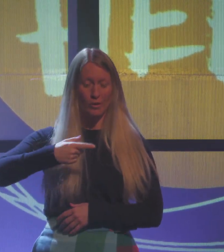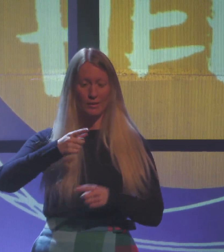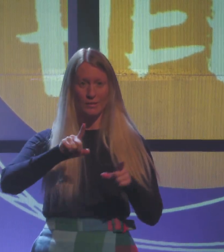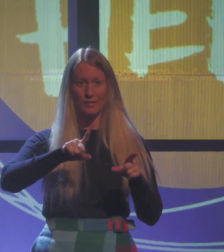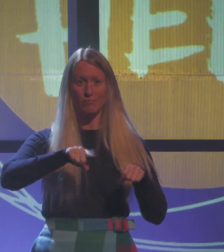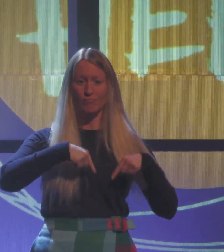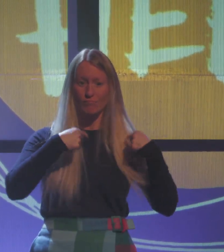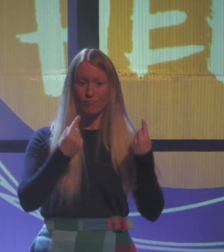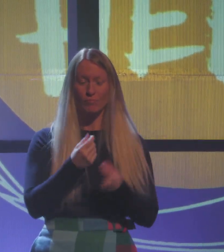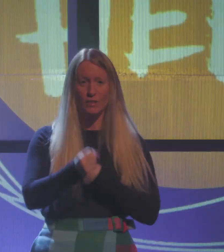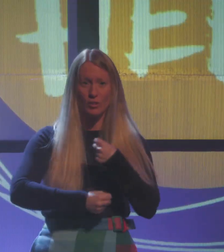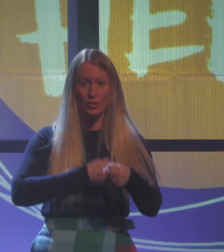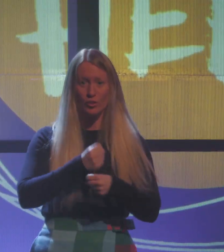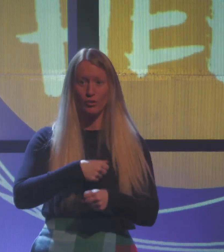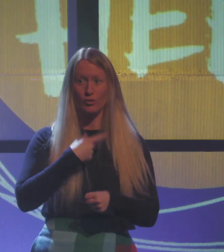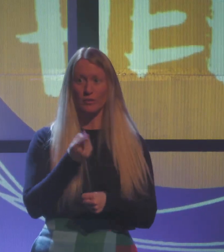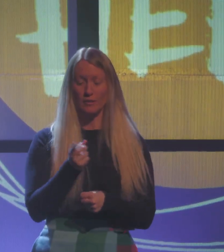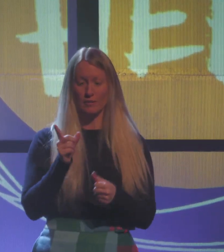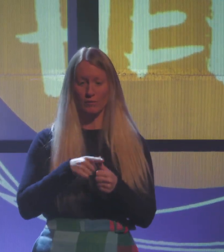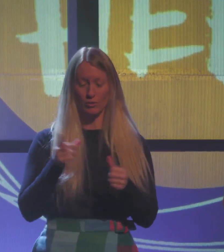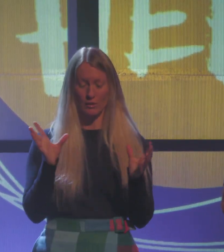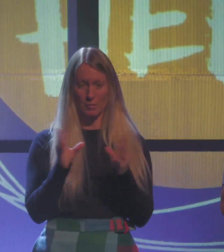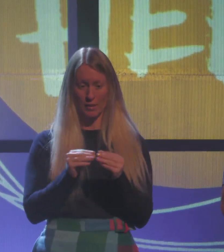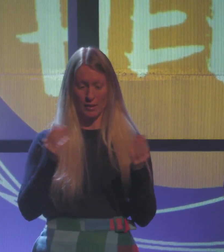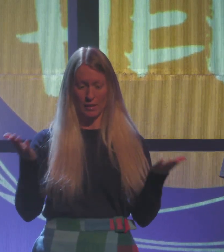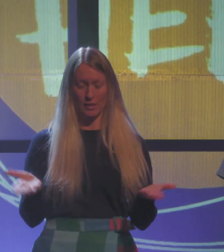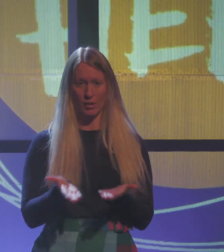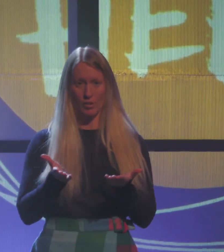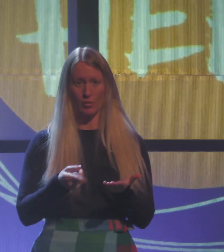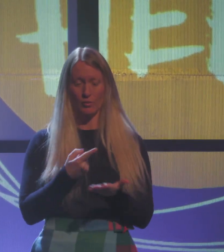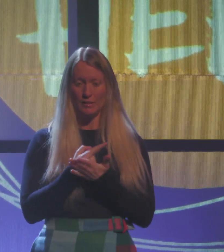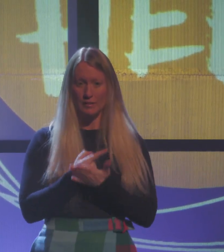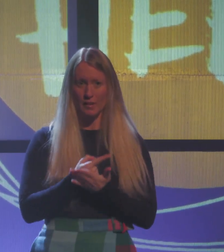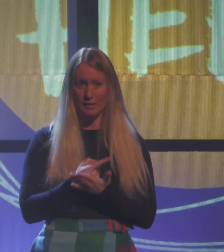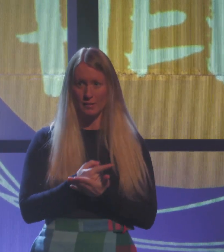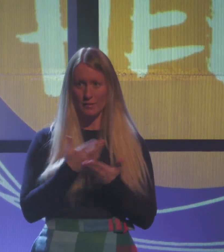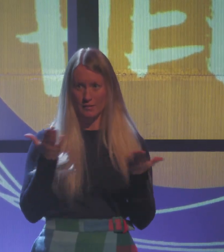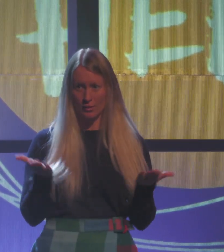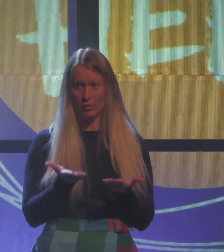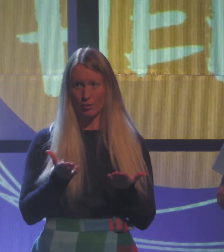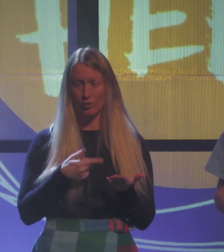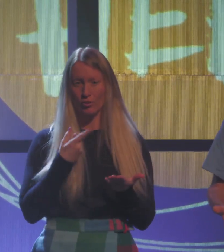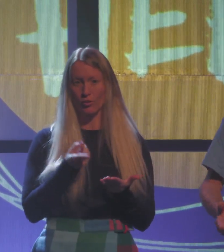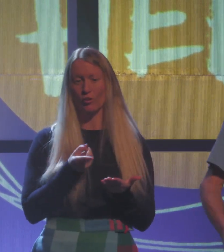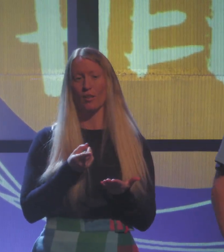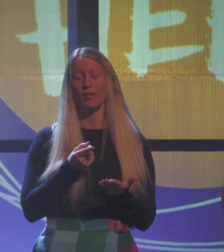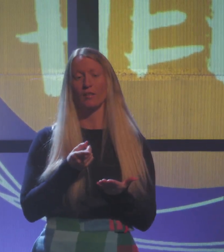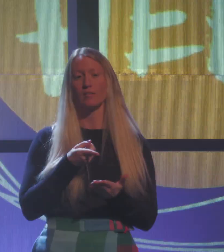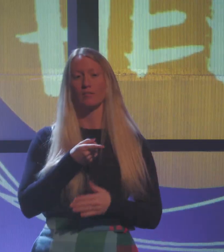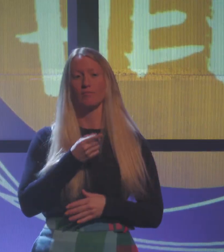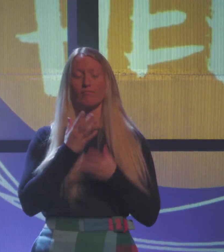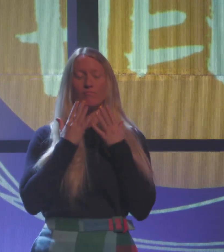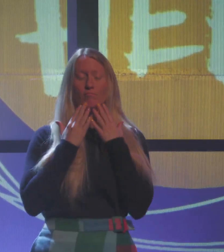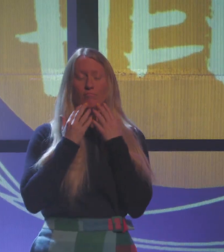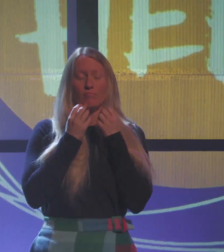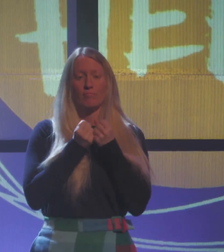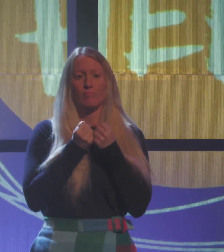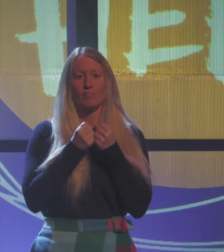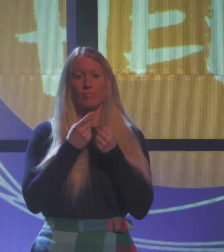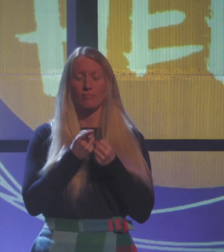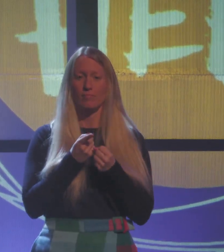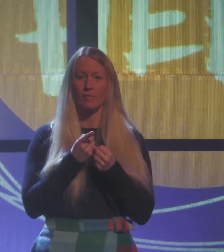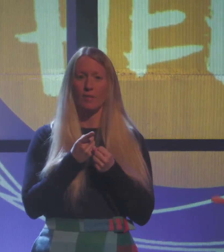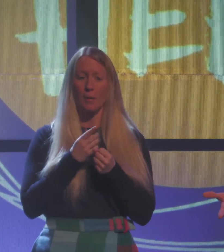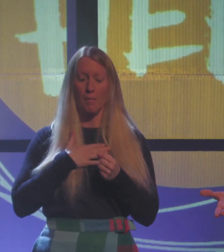building. So when we talk about some of the building stuff today, you know it's near and dear to my heart. In my everyday normal life, I am a